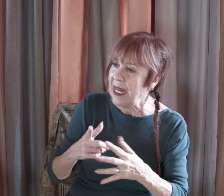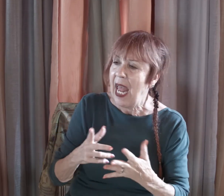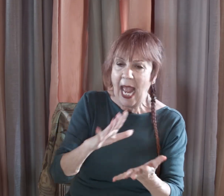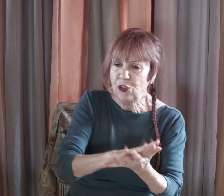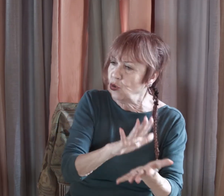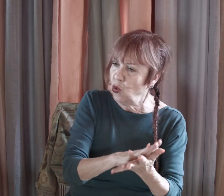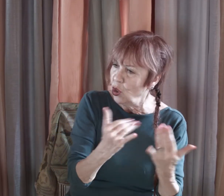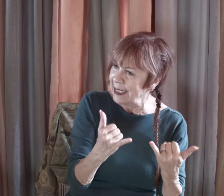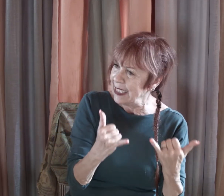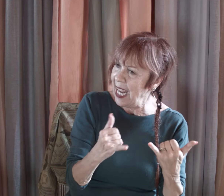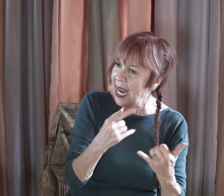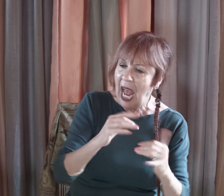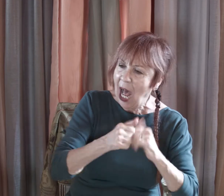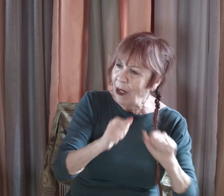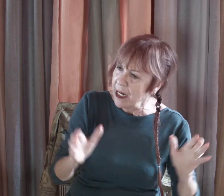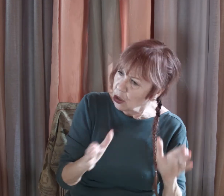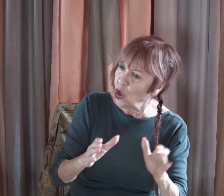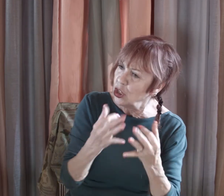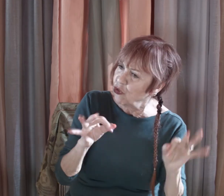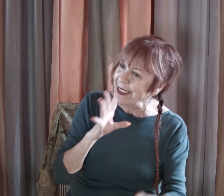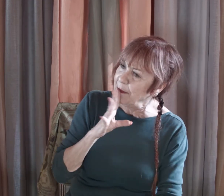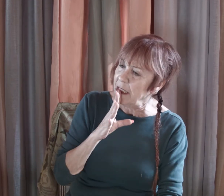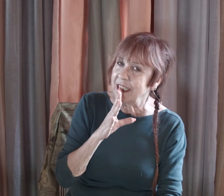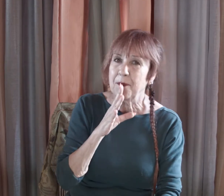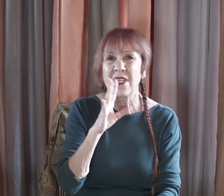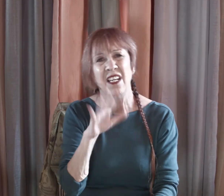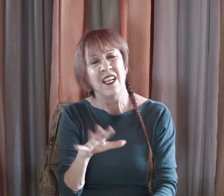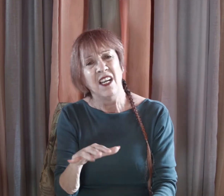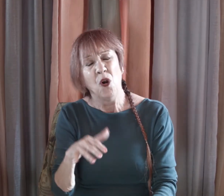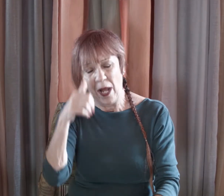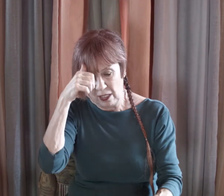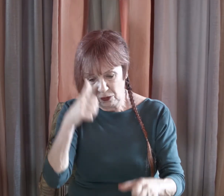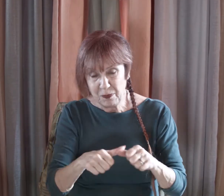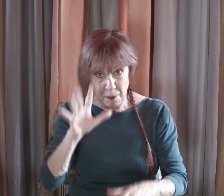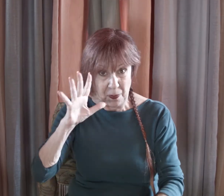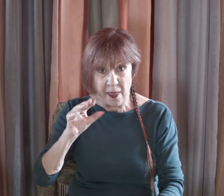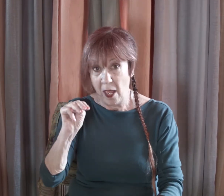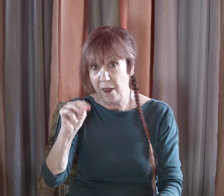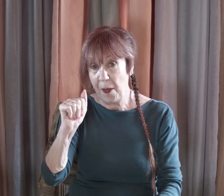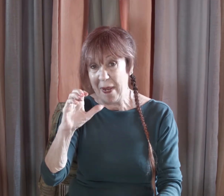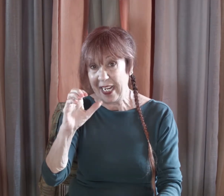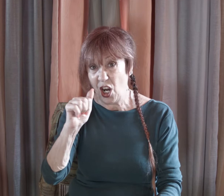do today to encourage free speech? Well, the McCarthy era was still at its tail end.